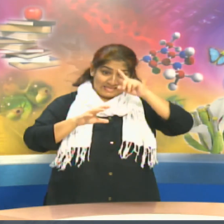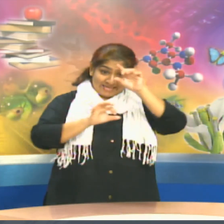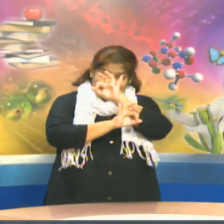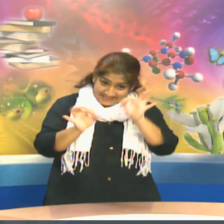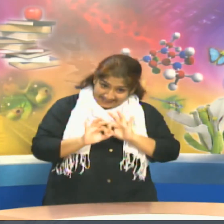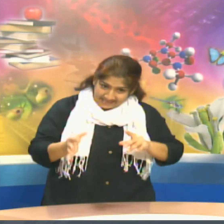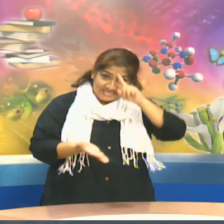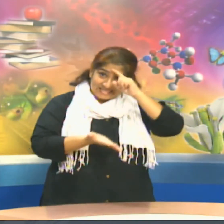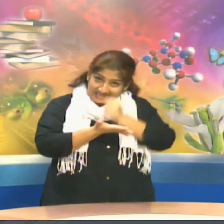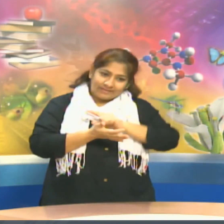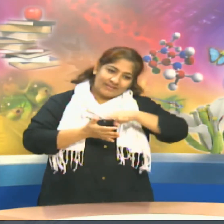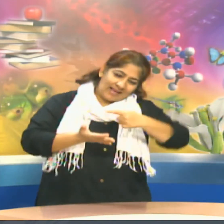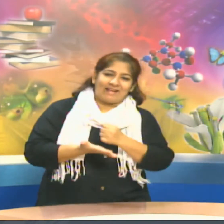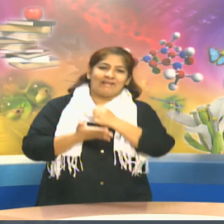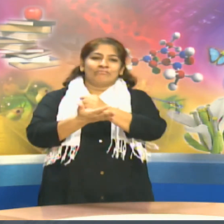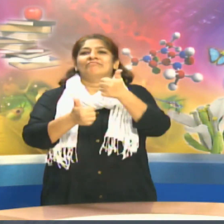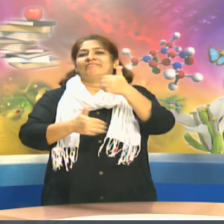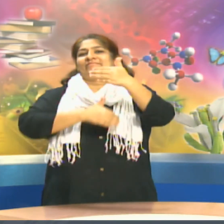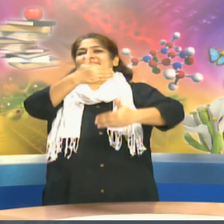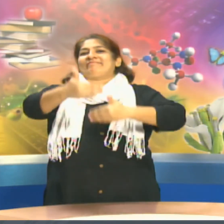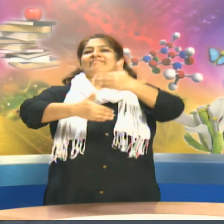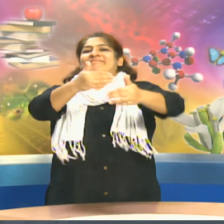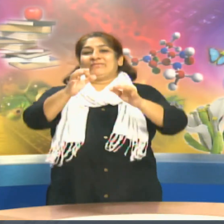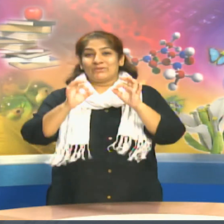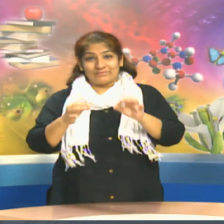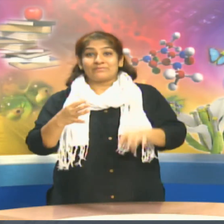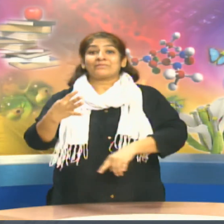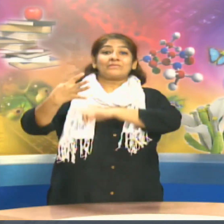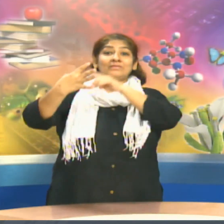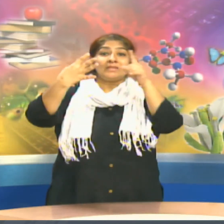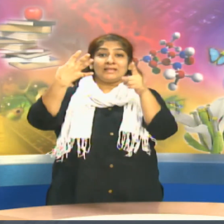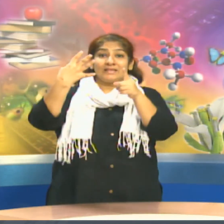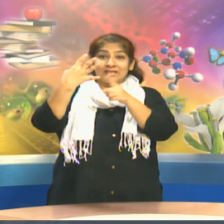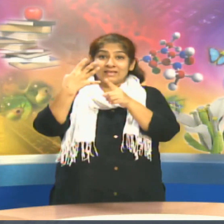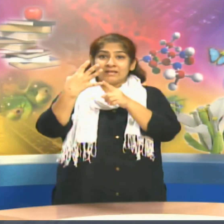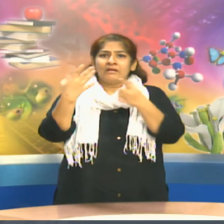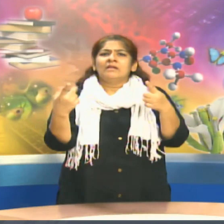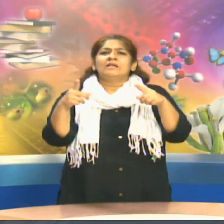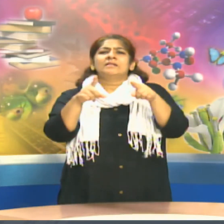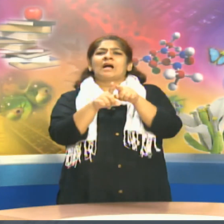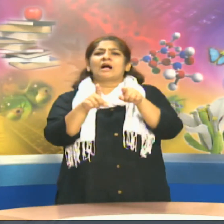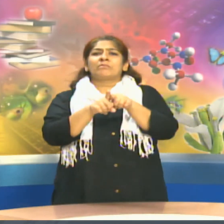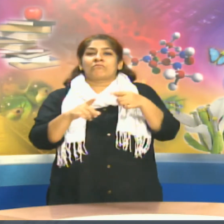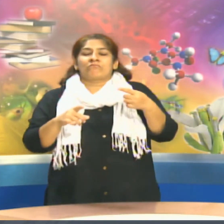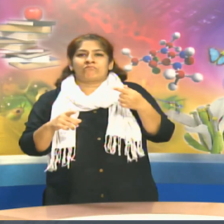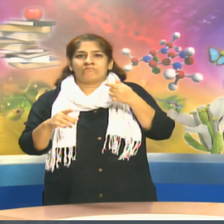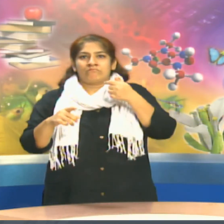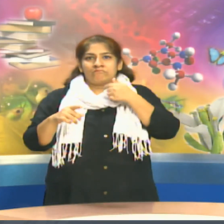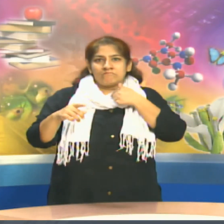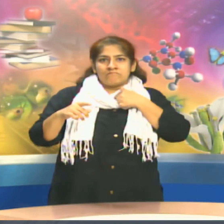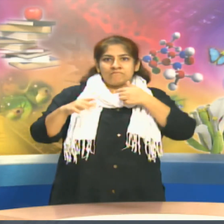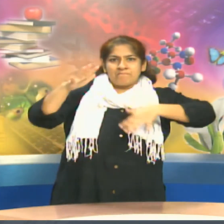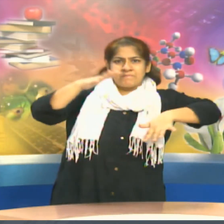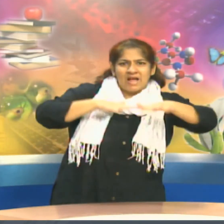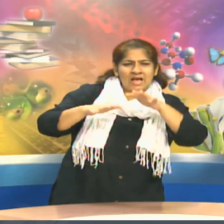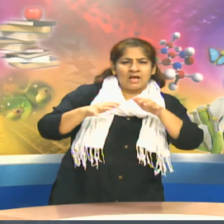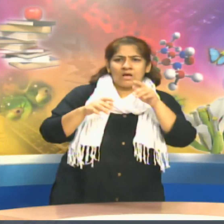it is the responsibility of the planner who is doing planning to consider all these